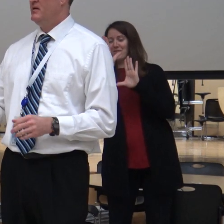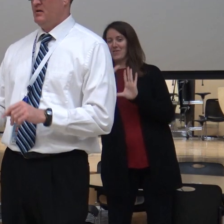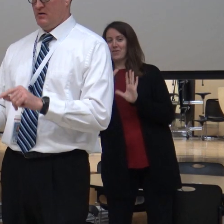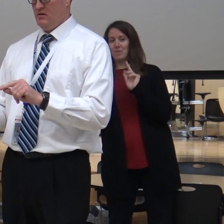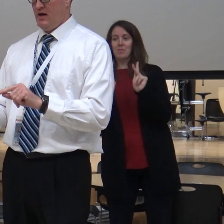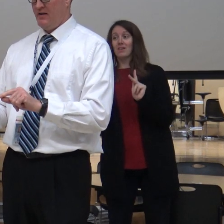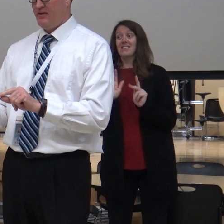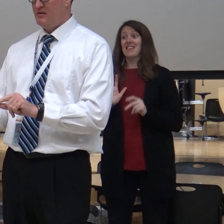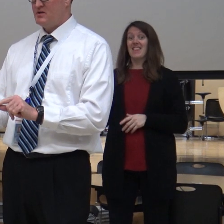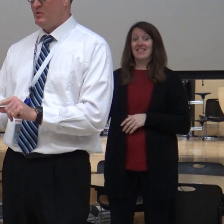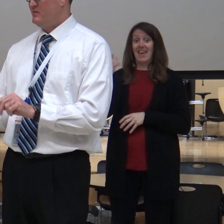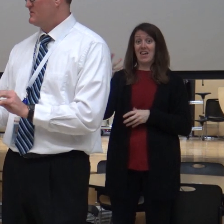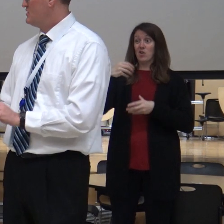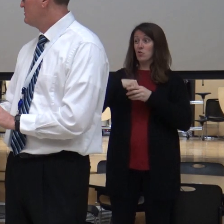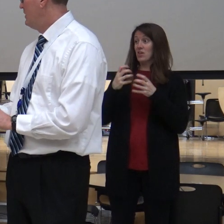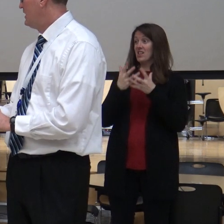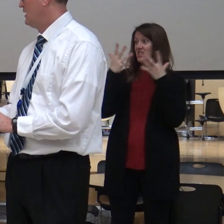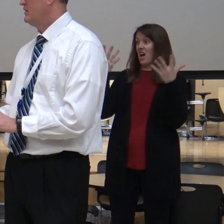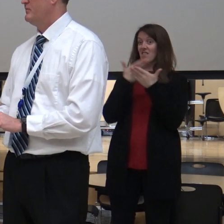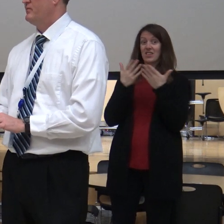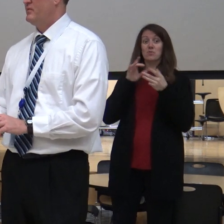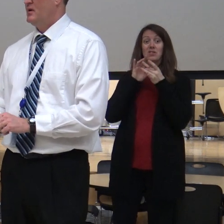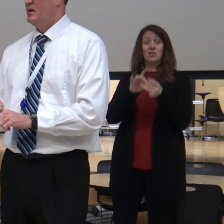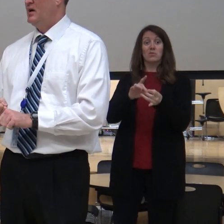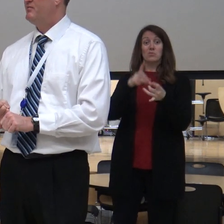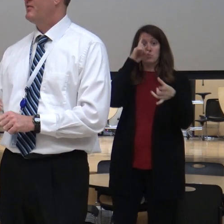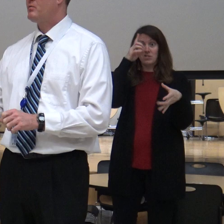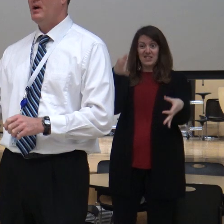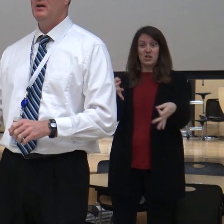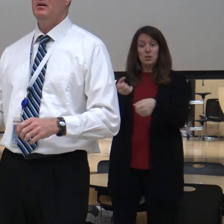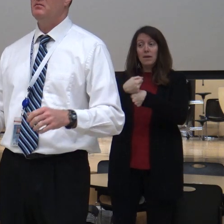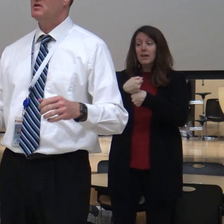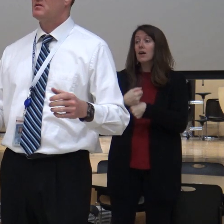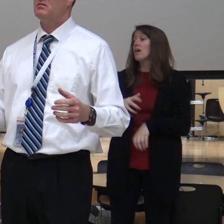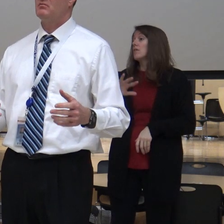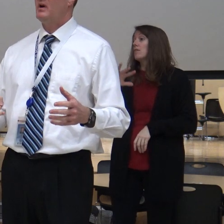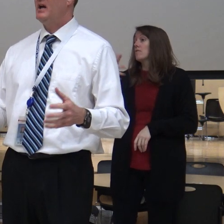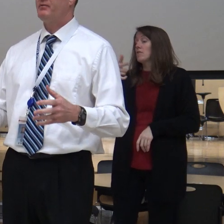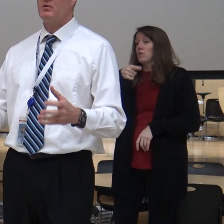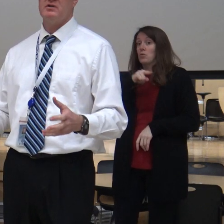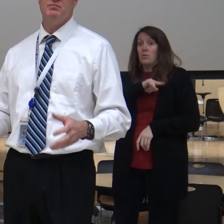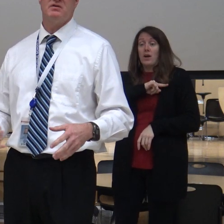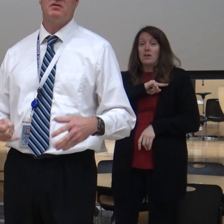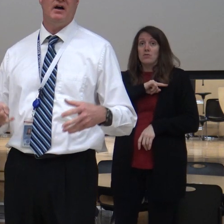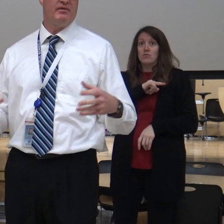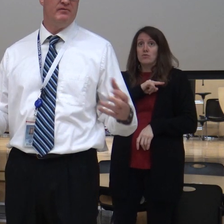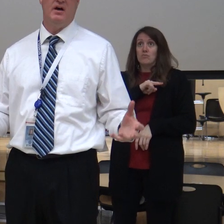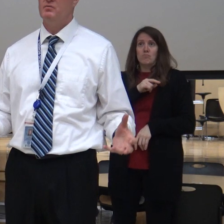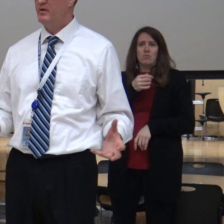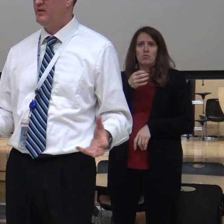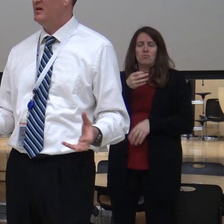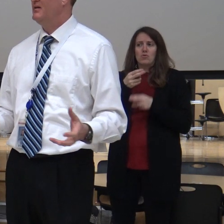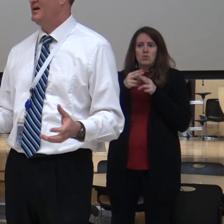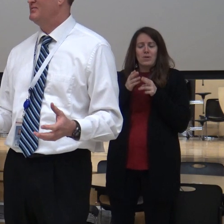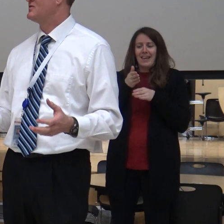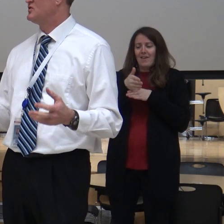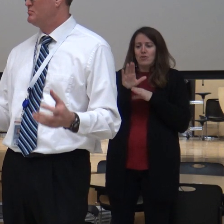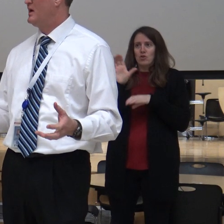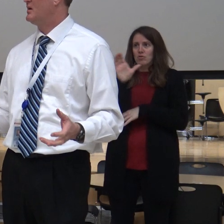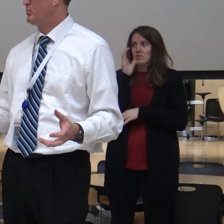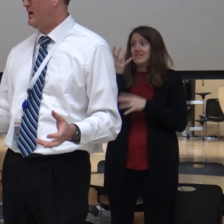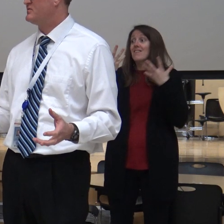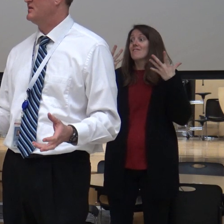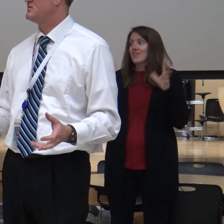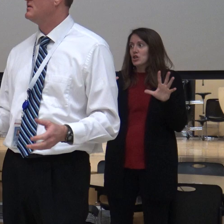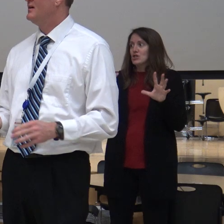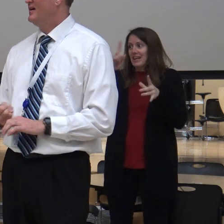embed a lot of things about decision making. Fifth grade, just right after Christmas, got done with a decision